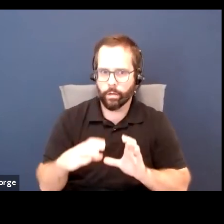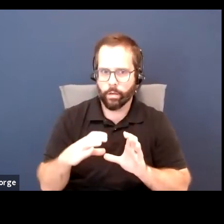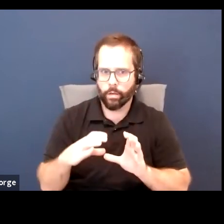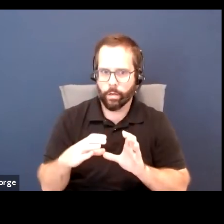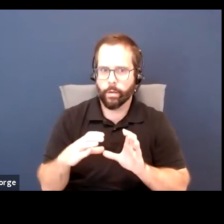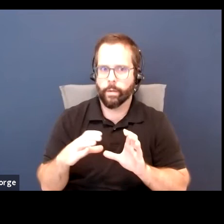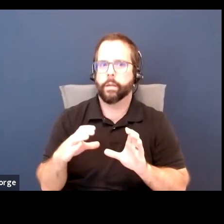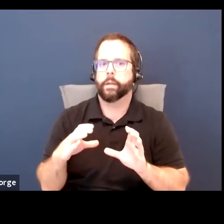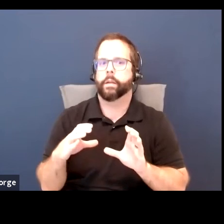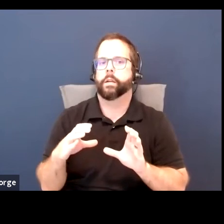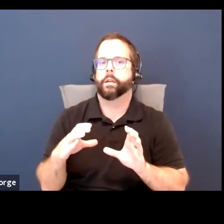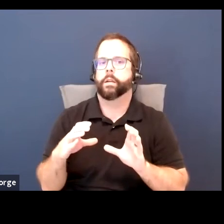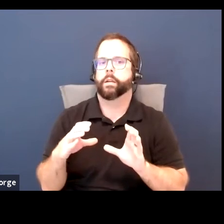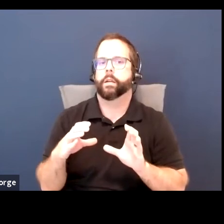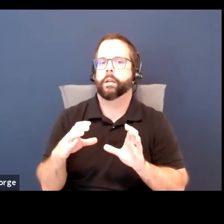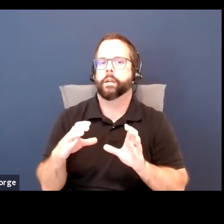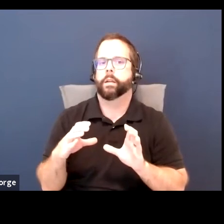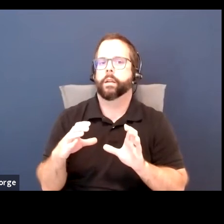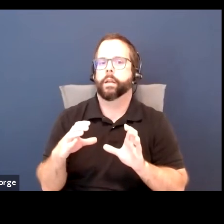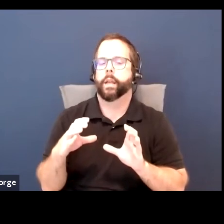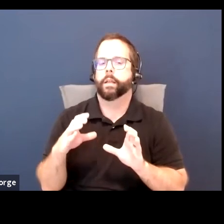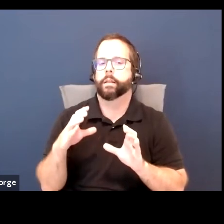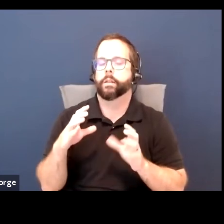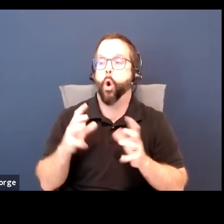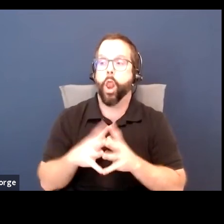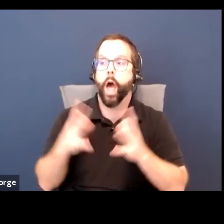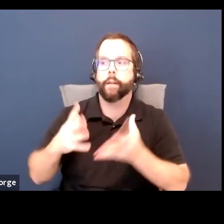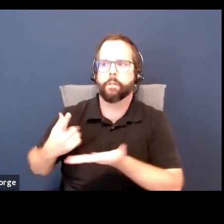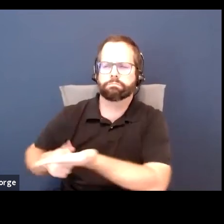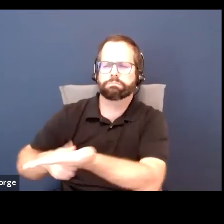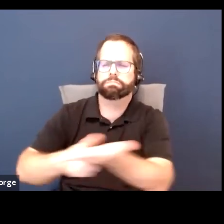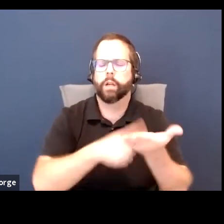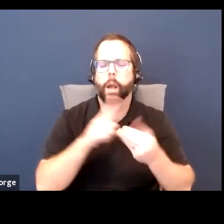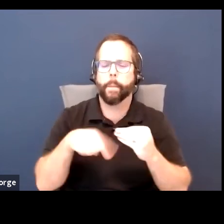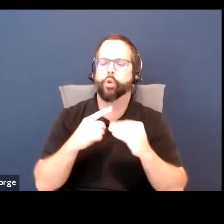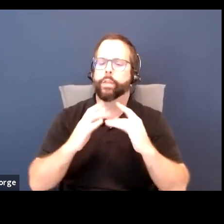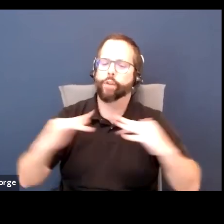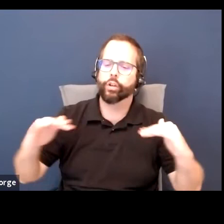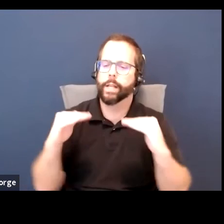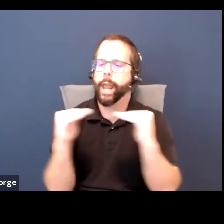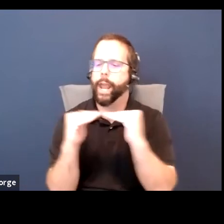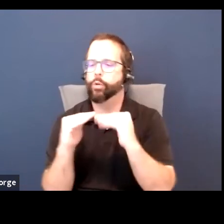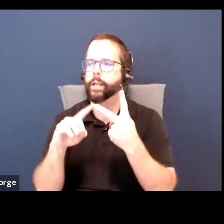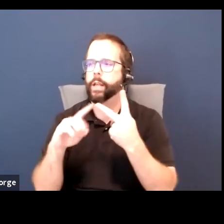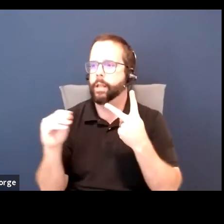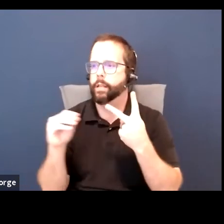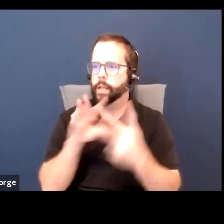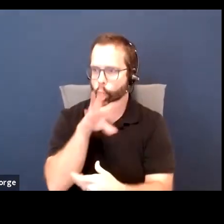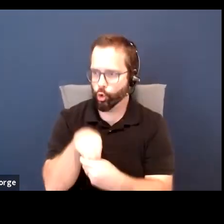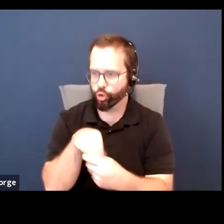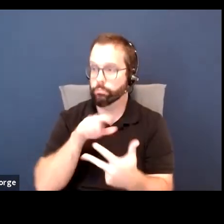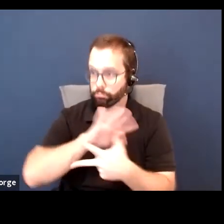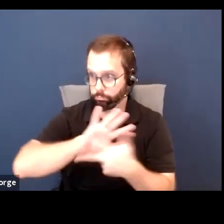There's a lot of work going on right now in conversation around diversity, equity, and inclusion. You